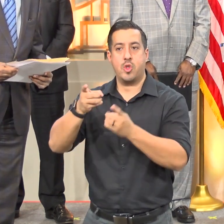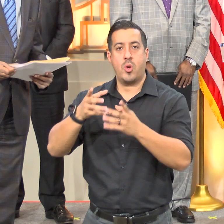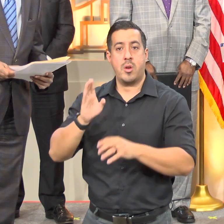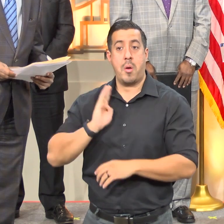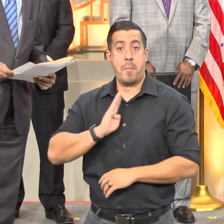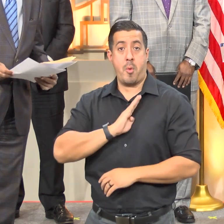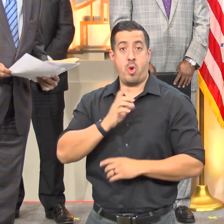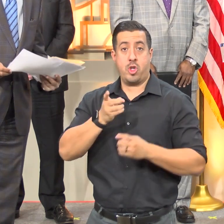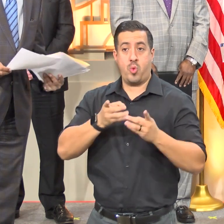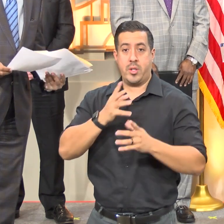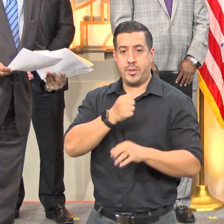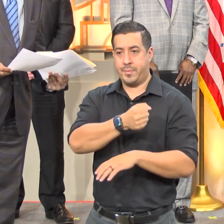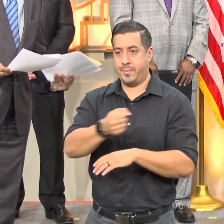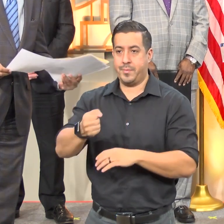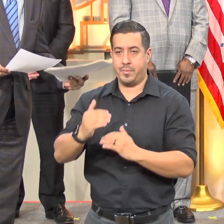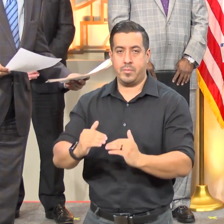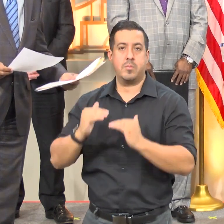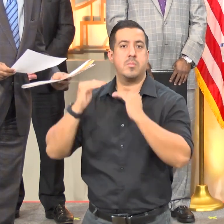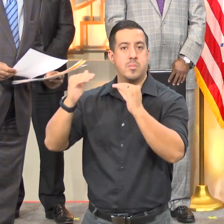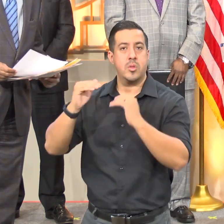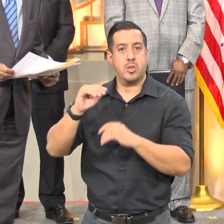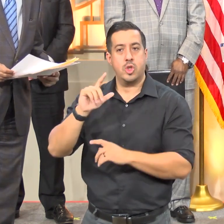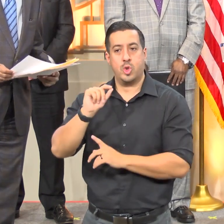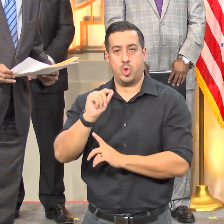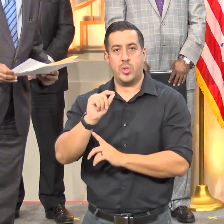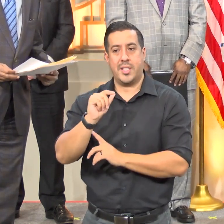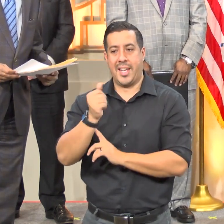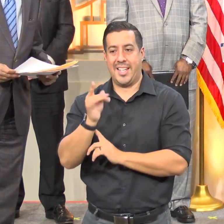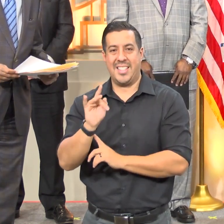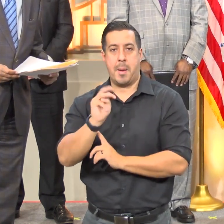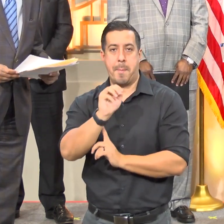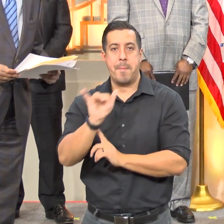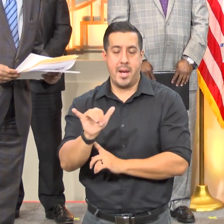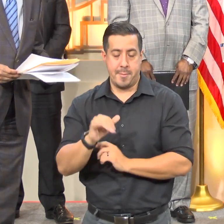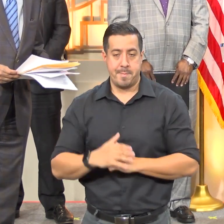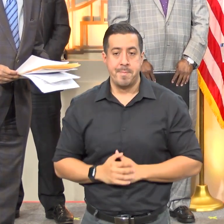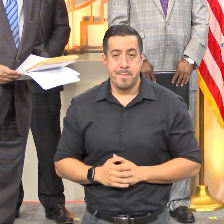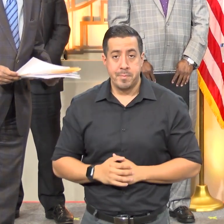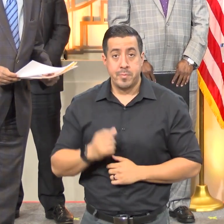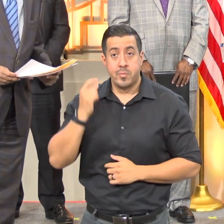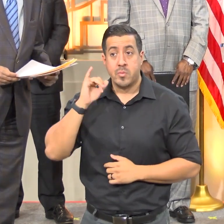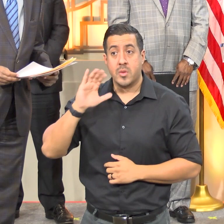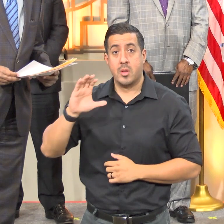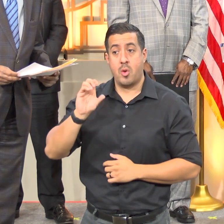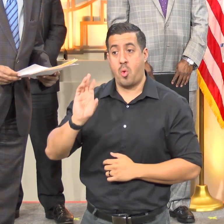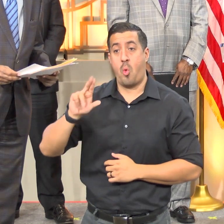Directors in May of 2018. The corporation was created by Harris County Commissioners Court